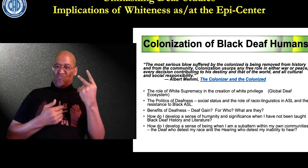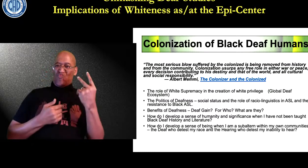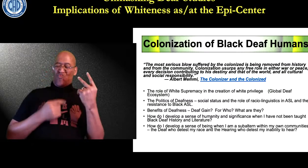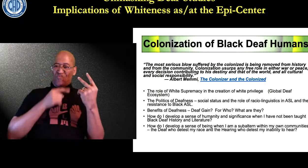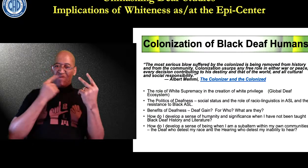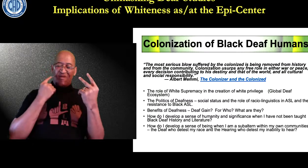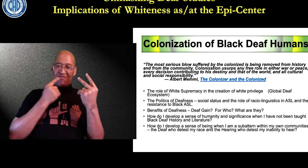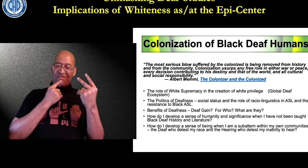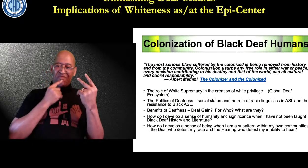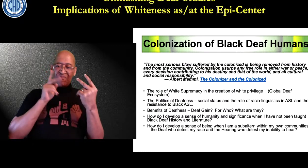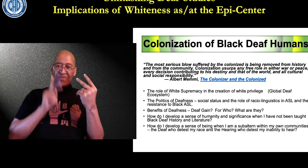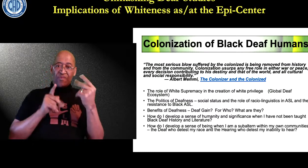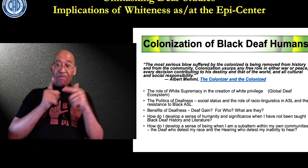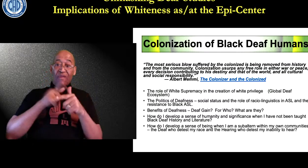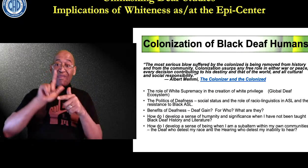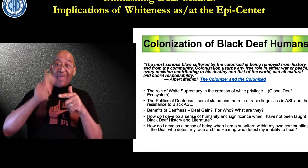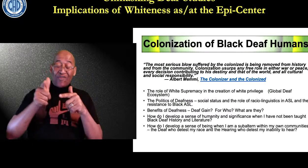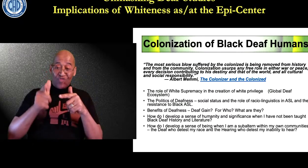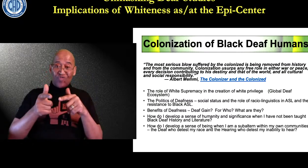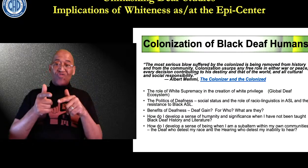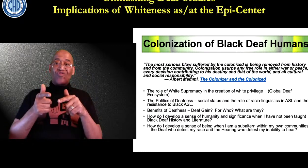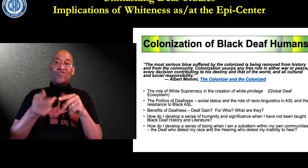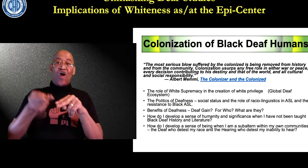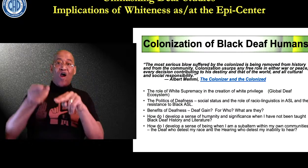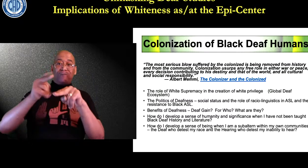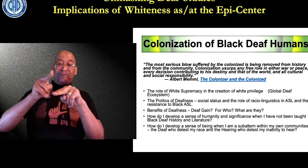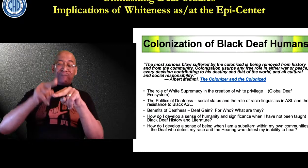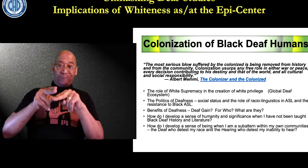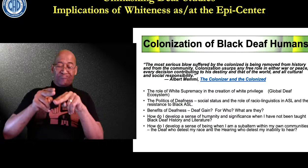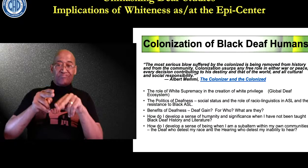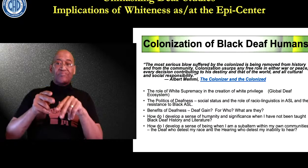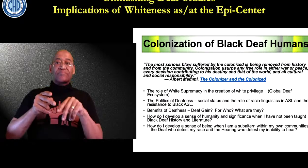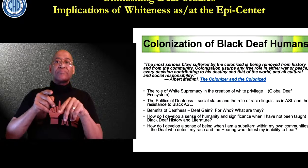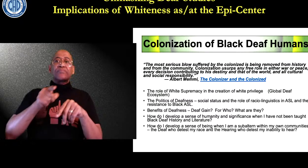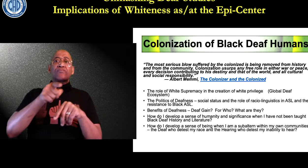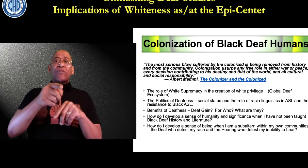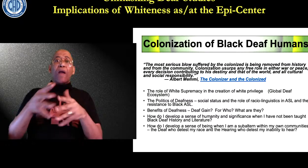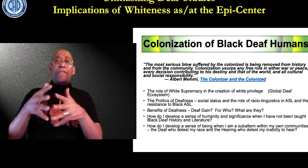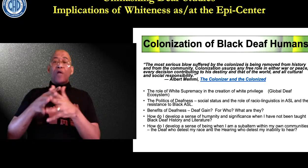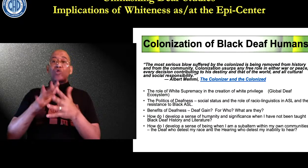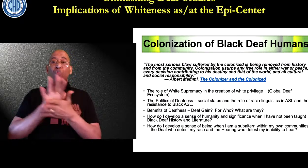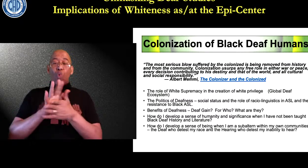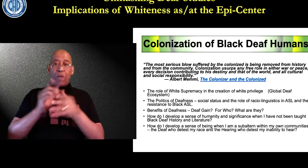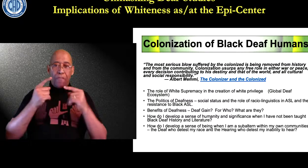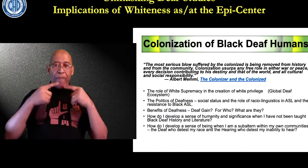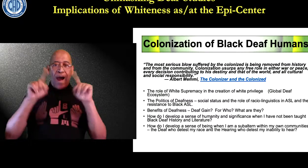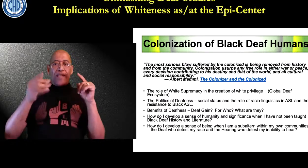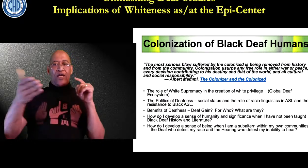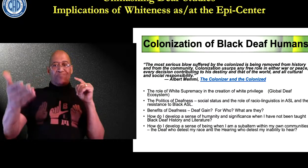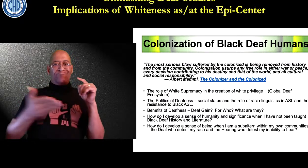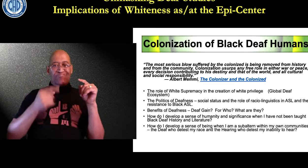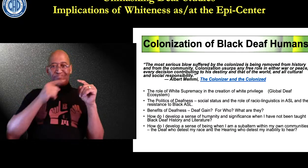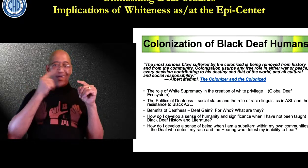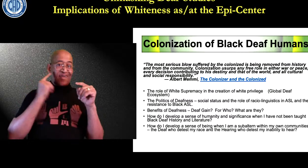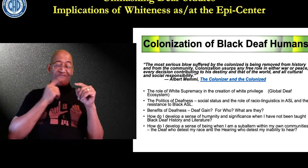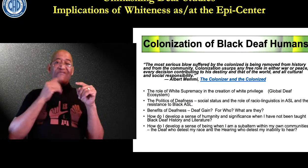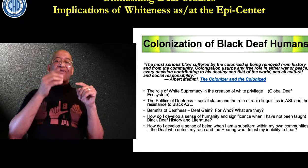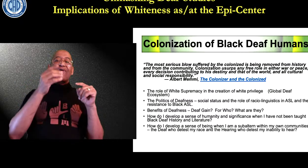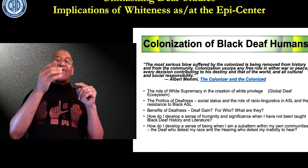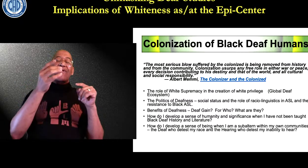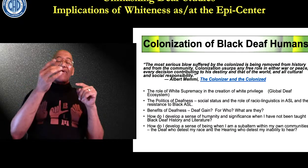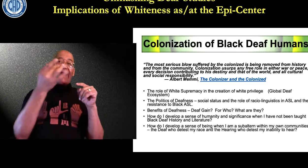was still prominent in America. So it was really amazing to have had two Black students, and then later the